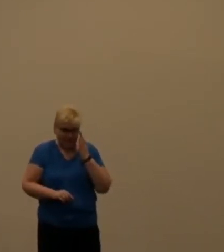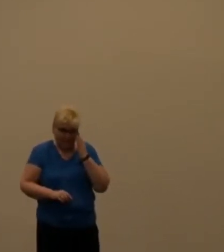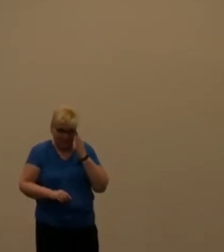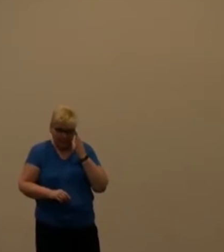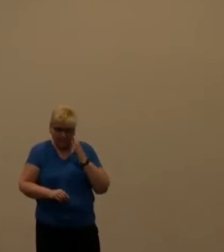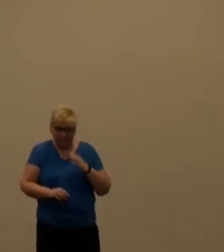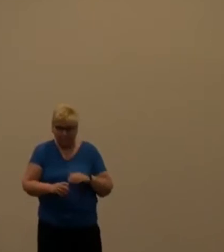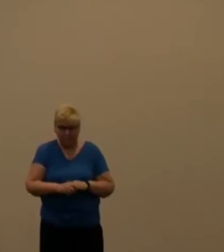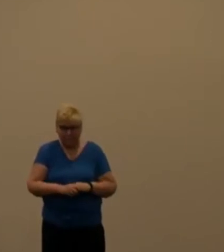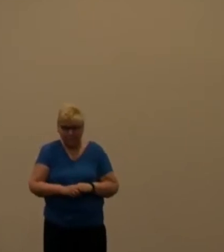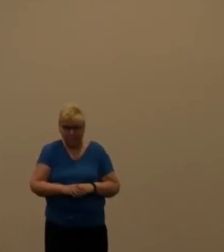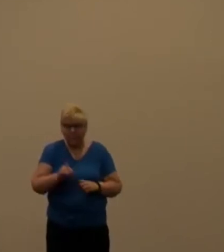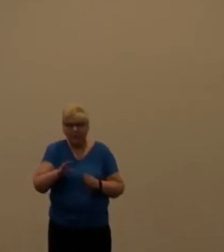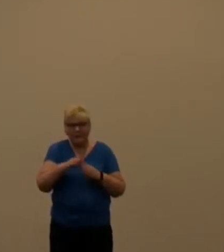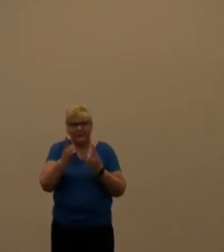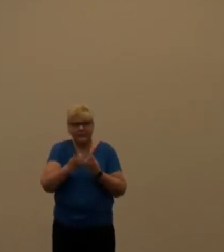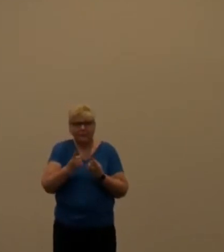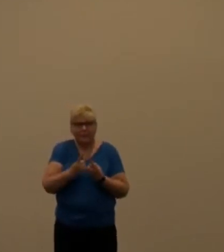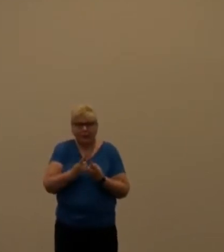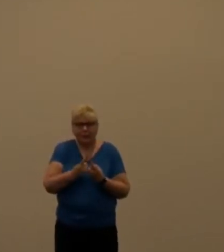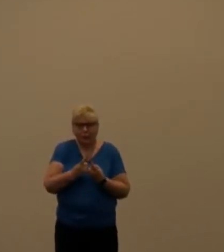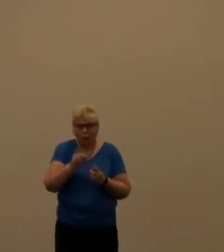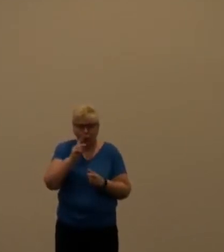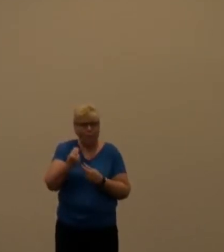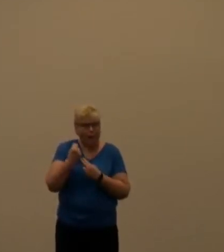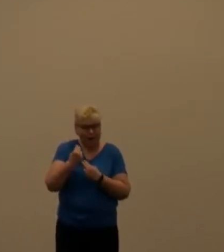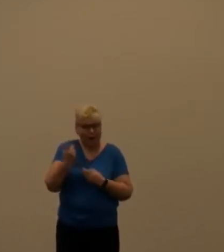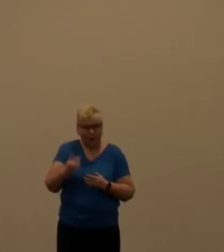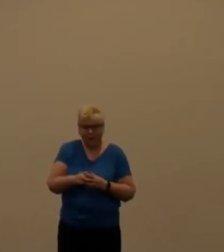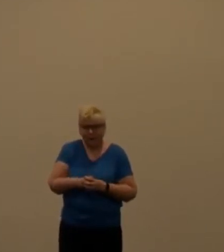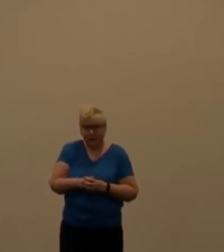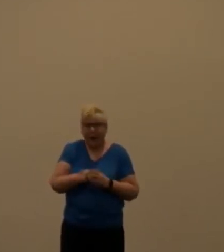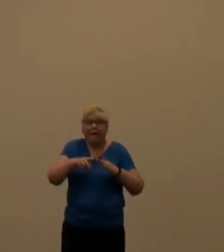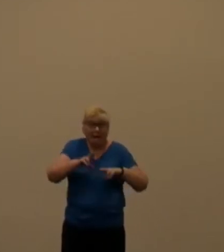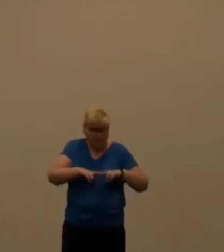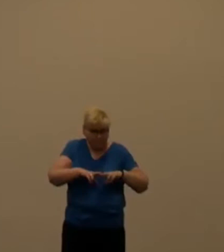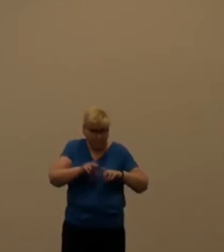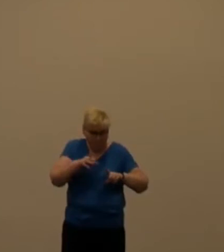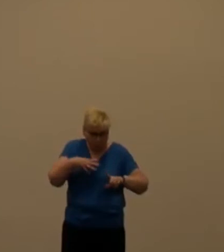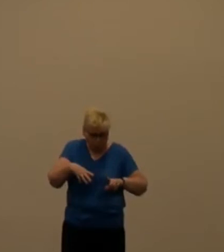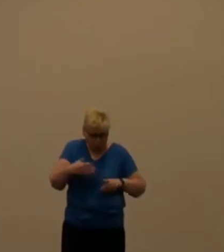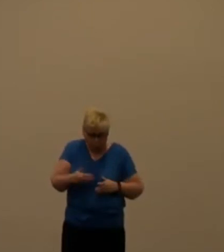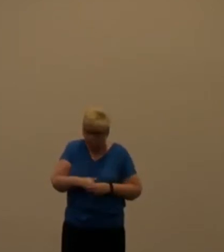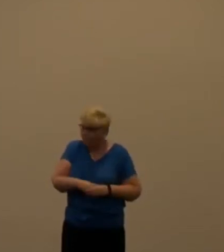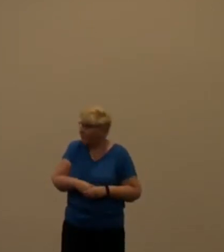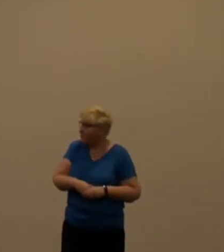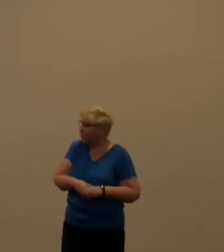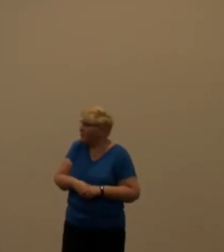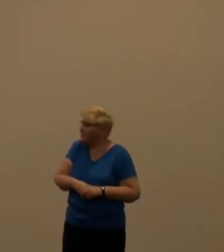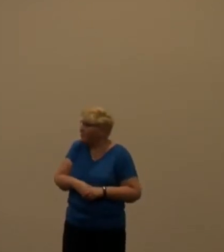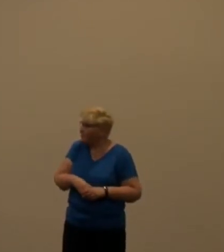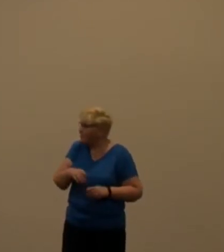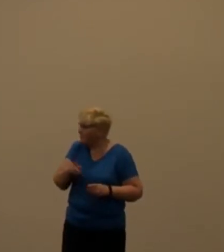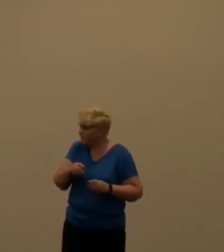scaling, but it is something that you have that you can look back at, if that's what you want to do. Draw the as-is processes based